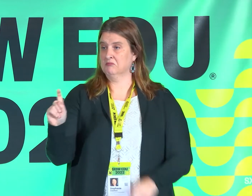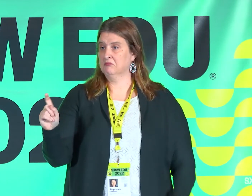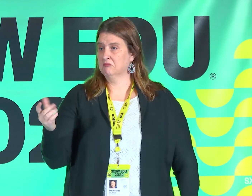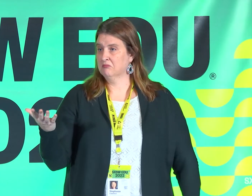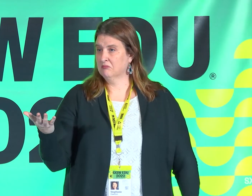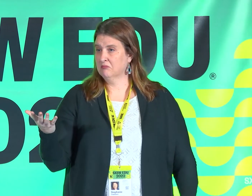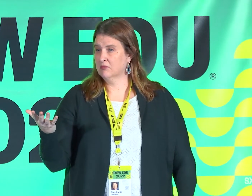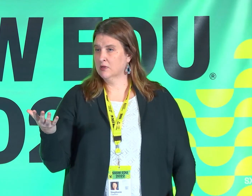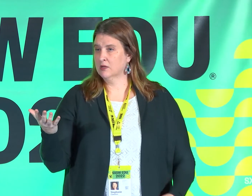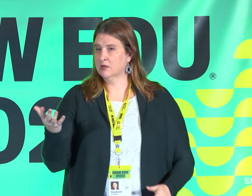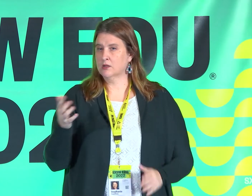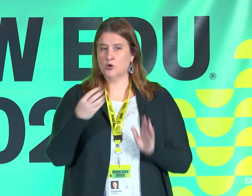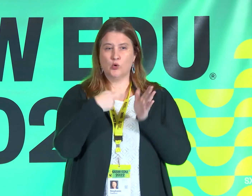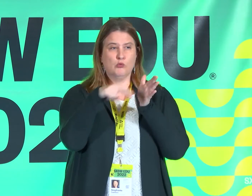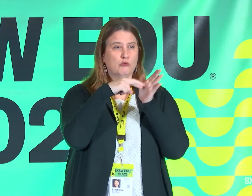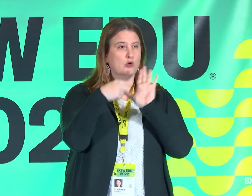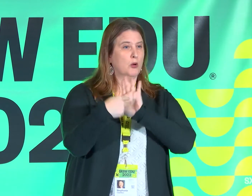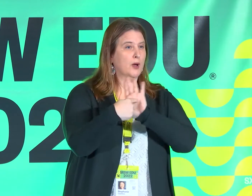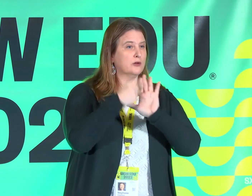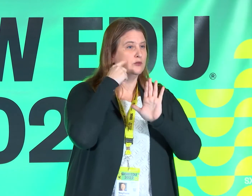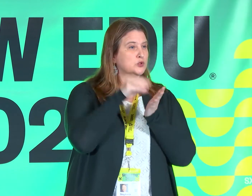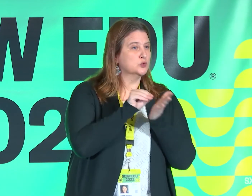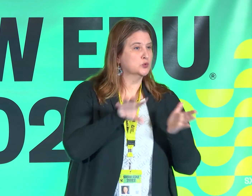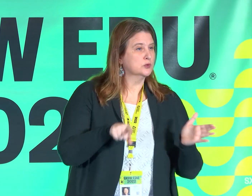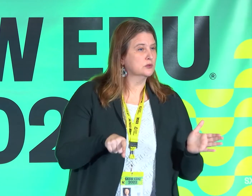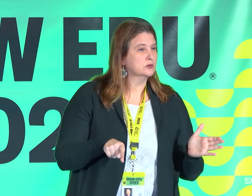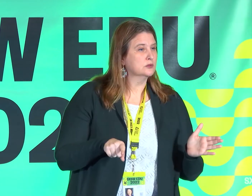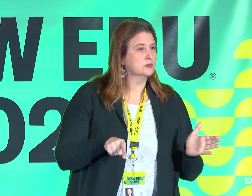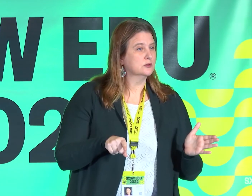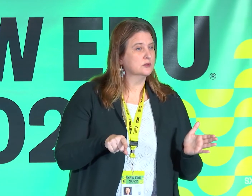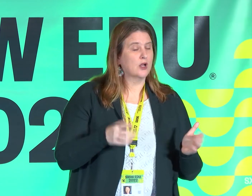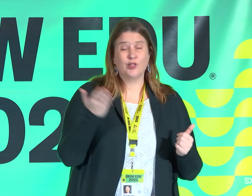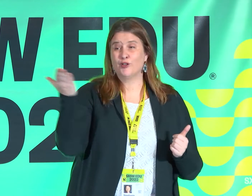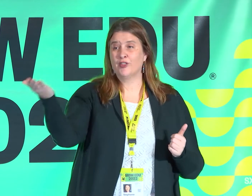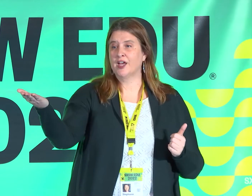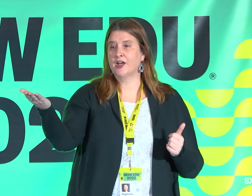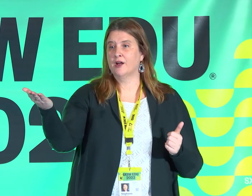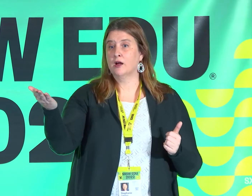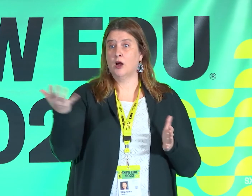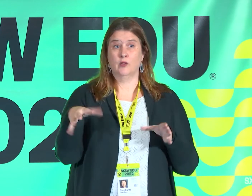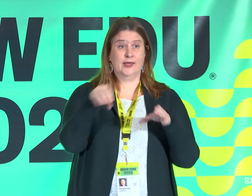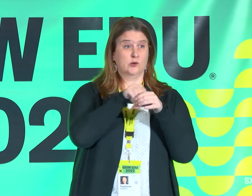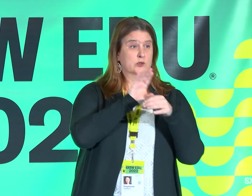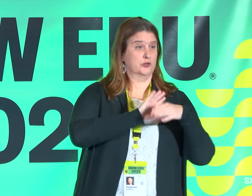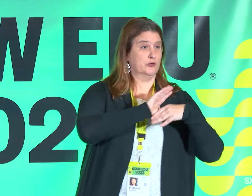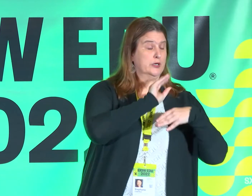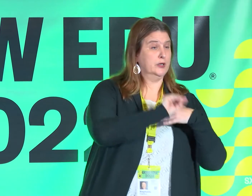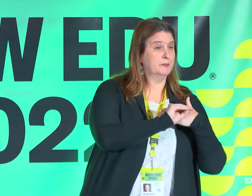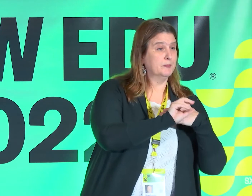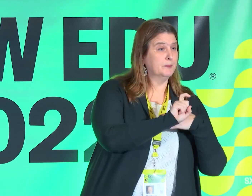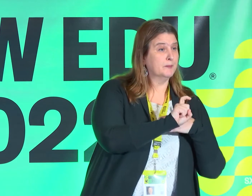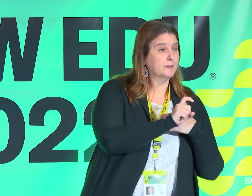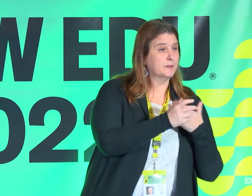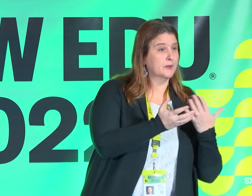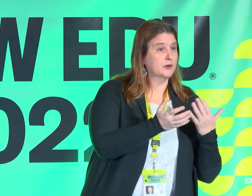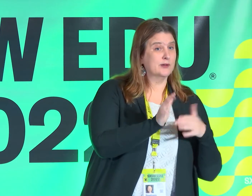representing other people? The role models for students. Do you have anyone with a disability? Are they